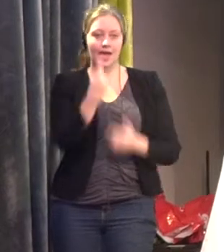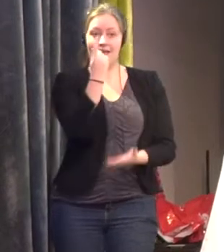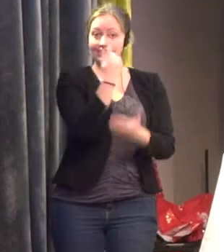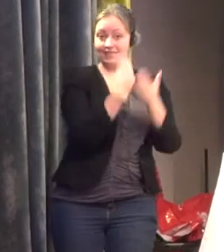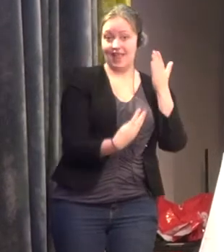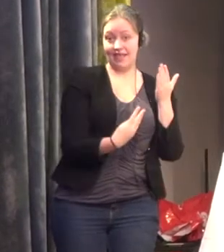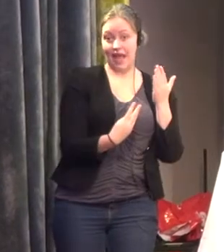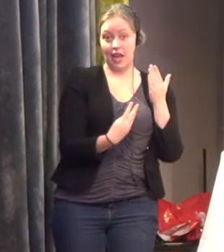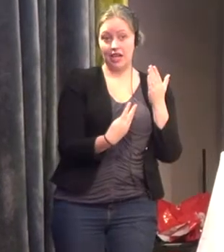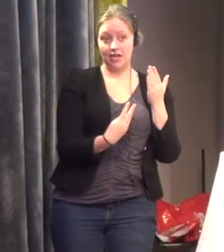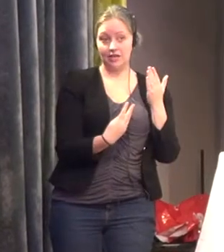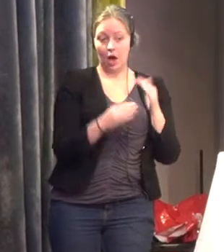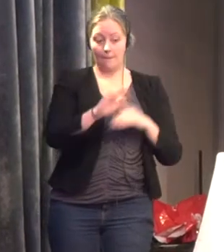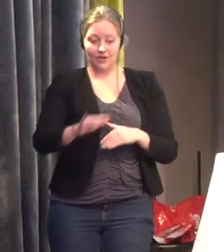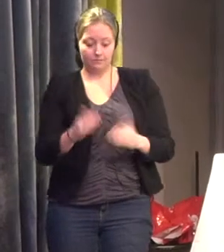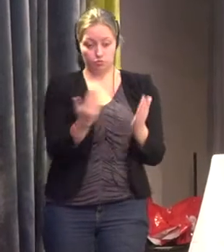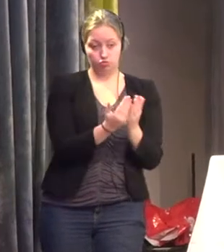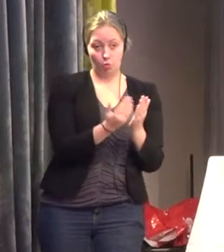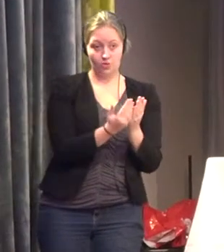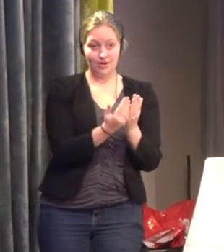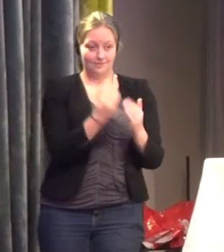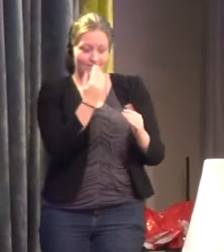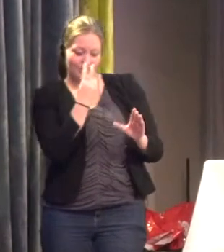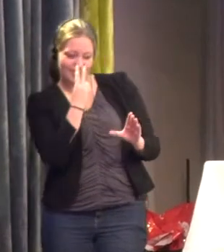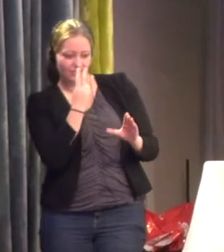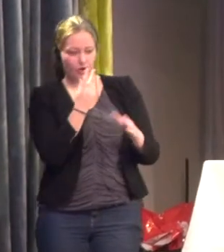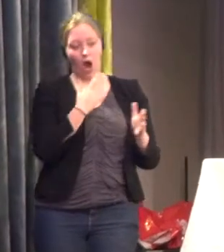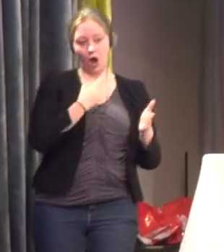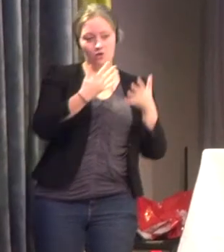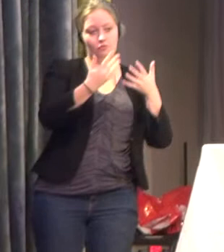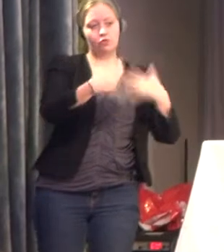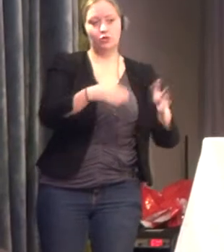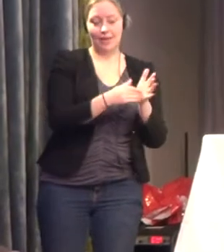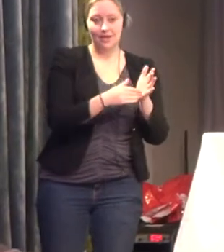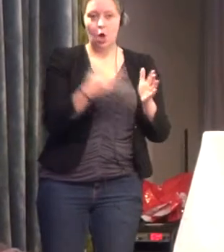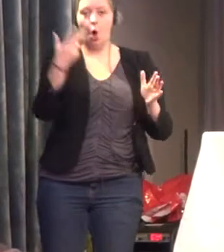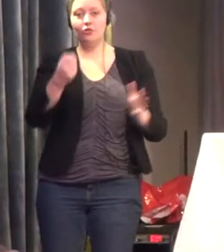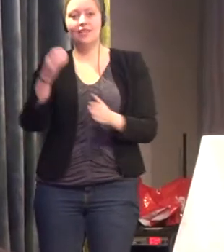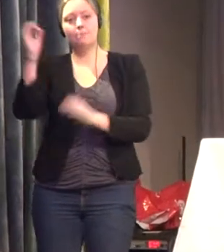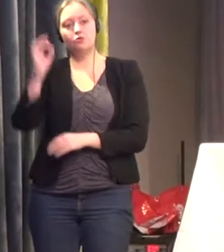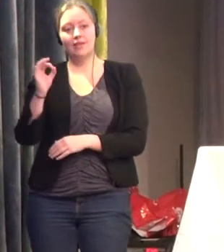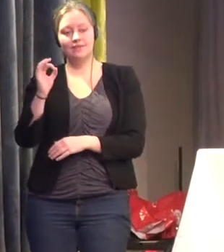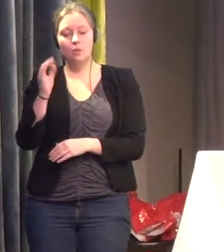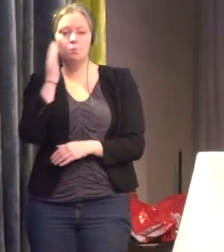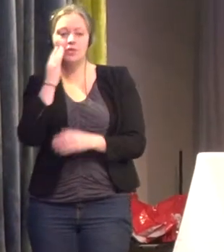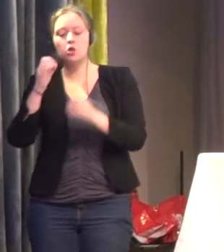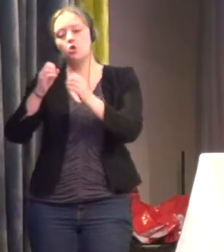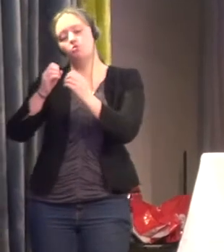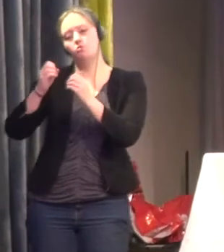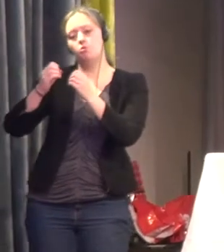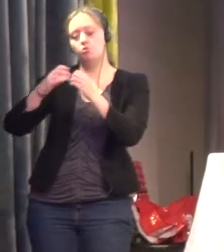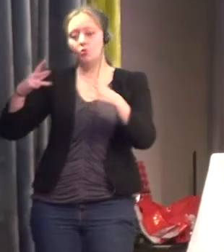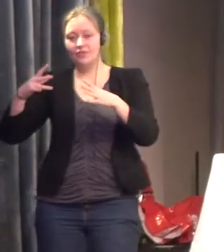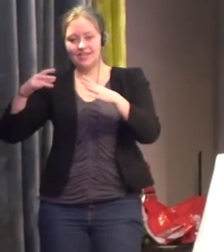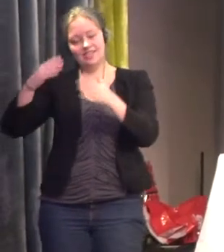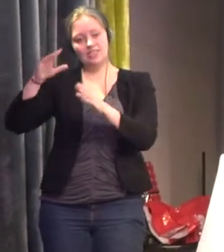to have disabilities. 80% were considered to live in the developing world, and yet,